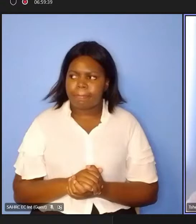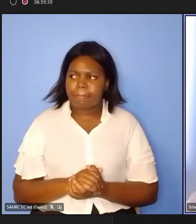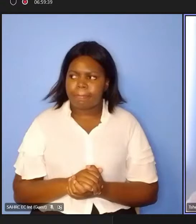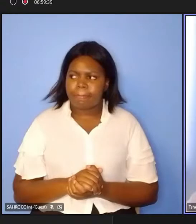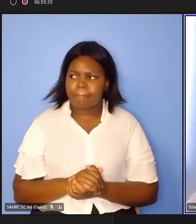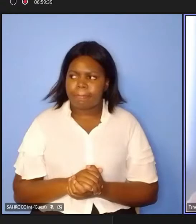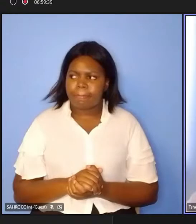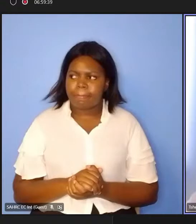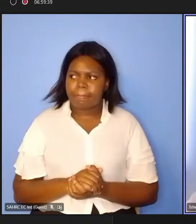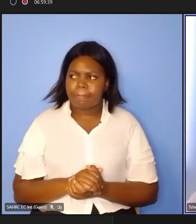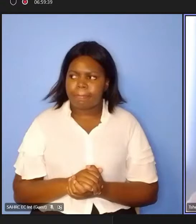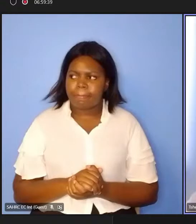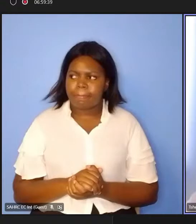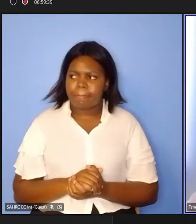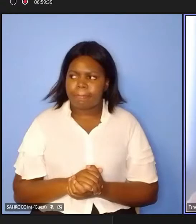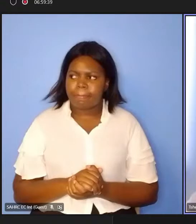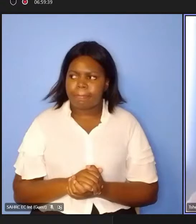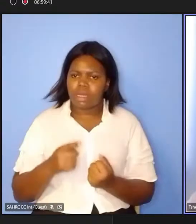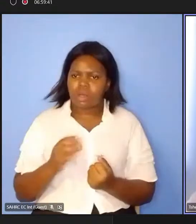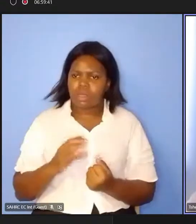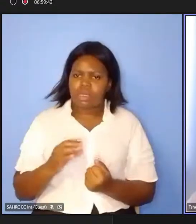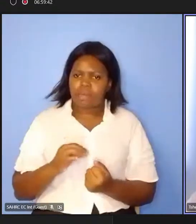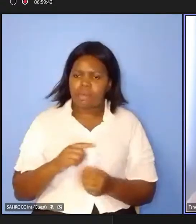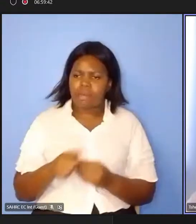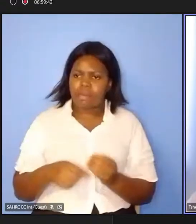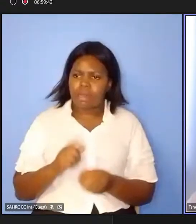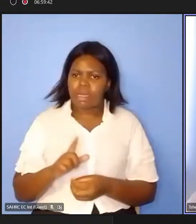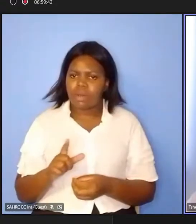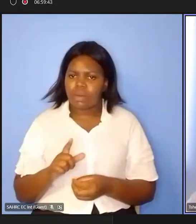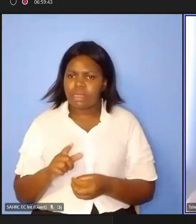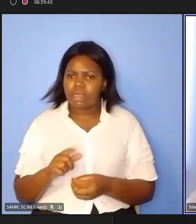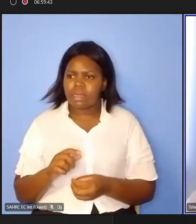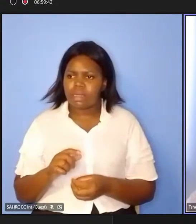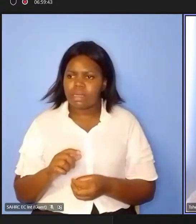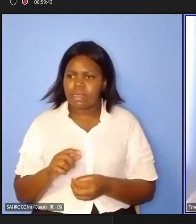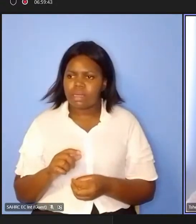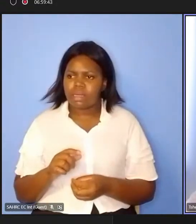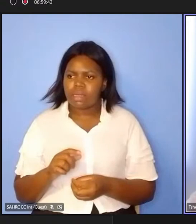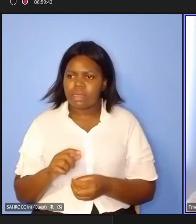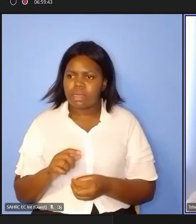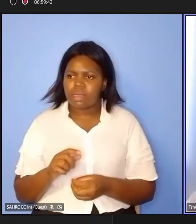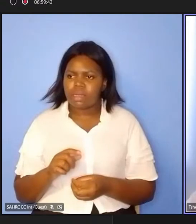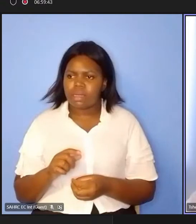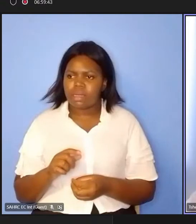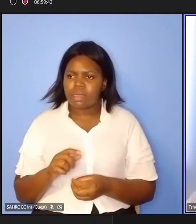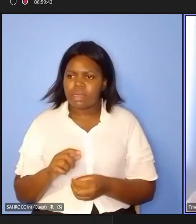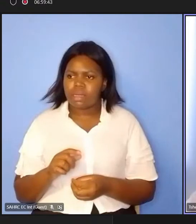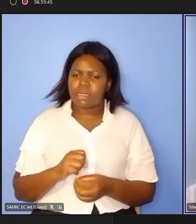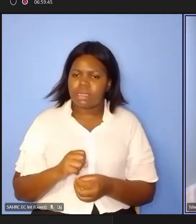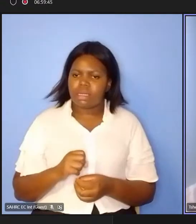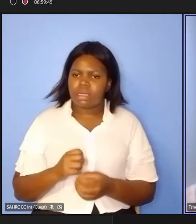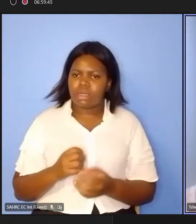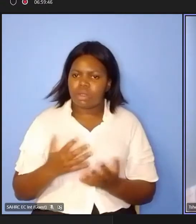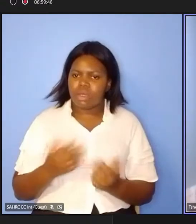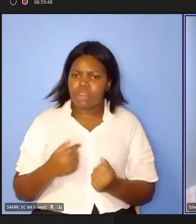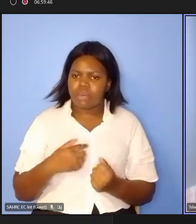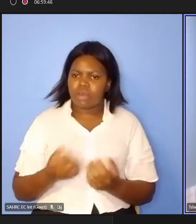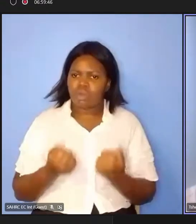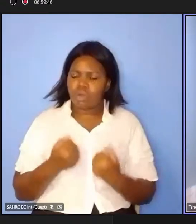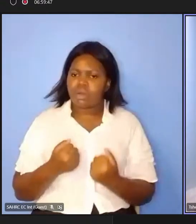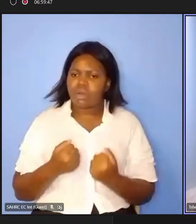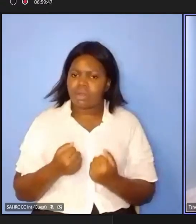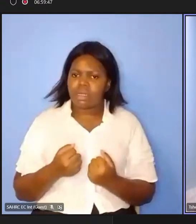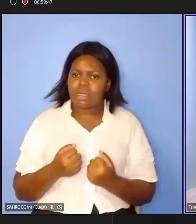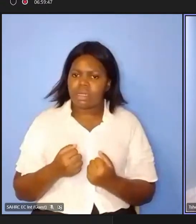around use language such as recommends, may, must, and so we're worried that it then doesn't make them as strong. But it